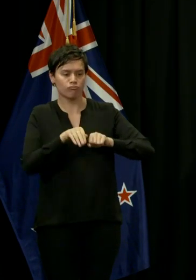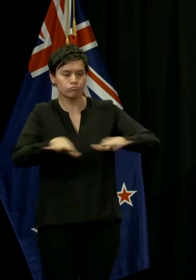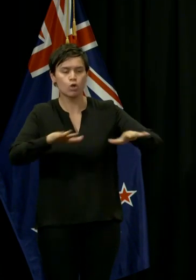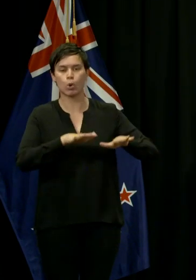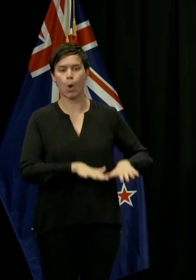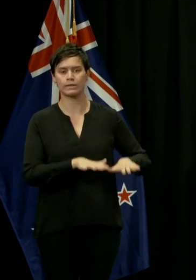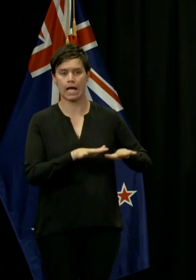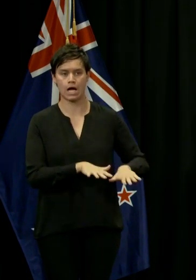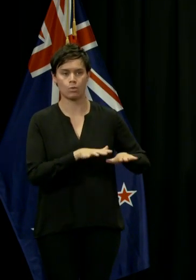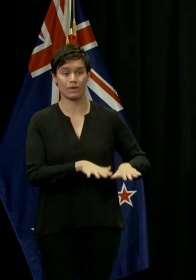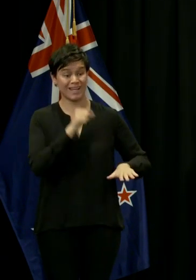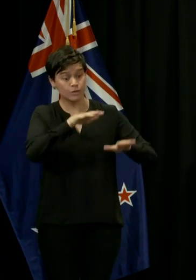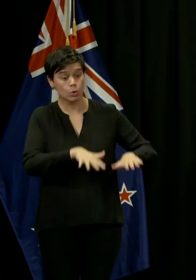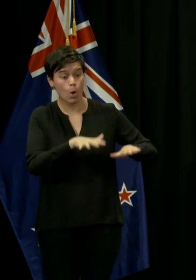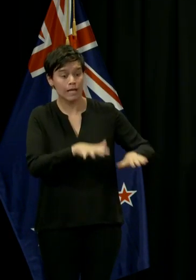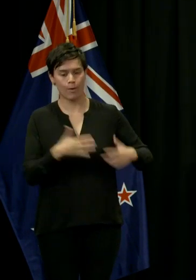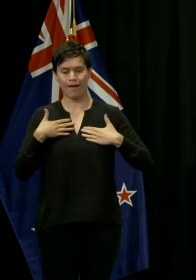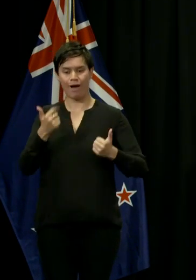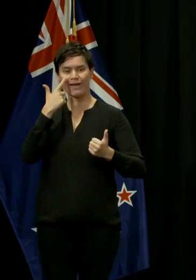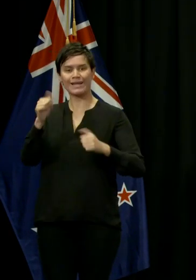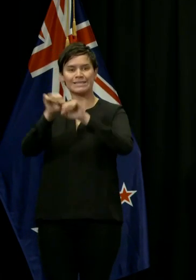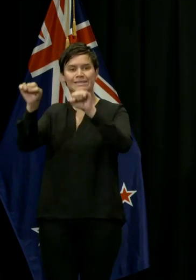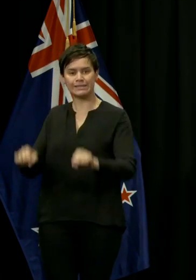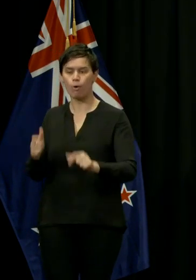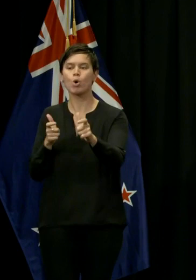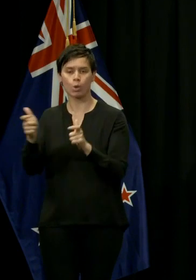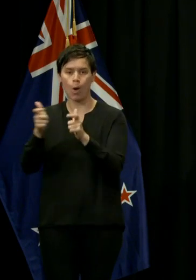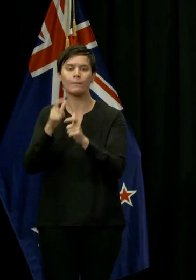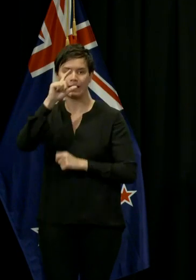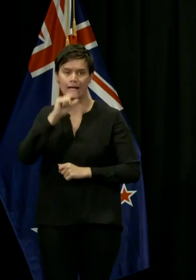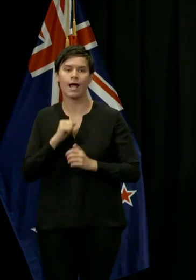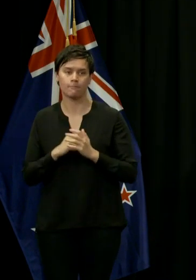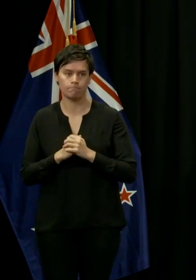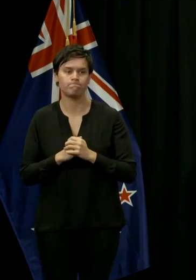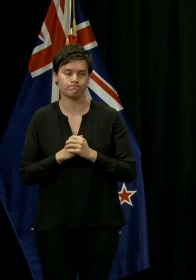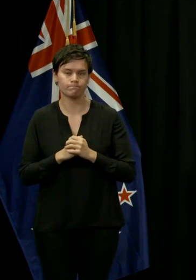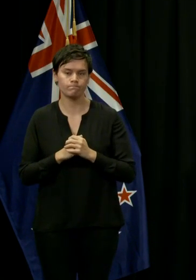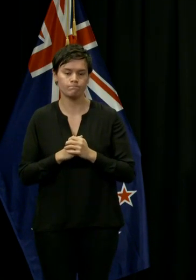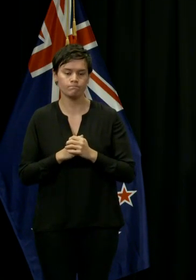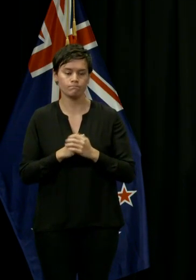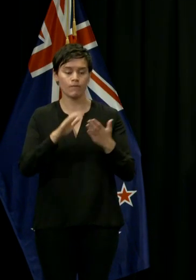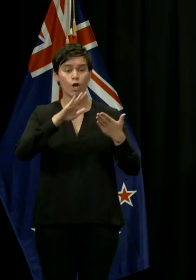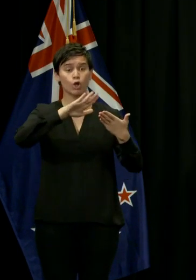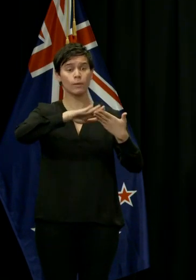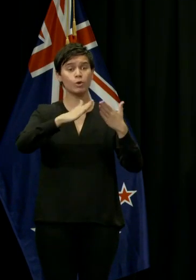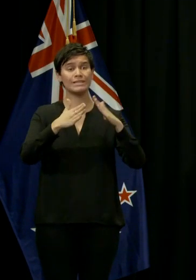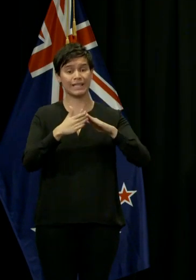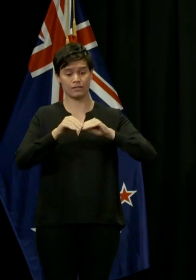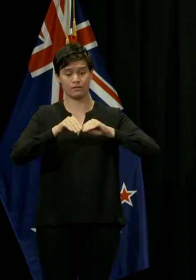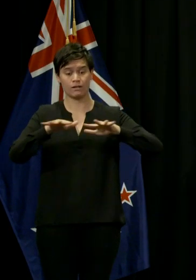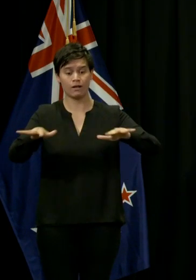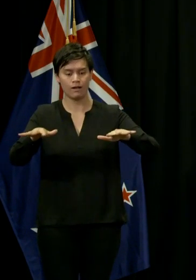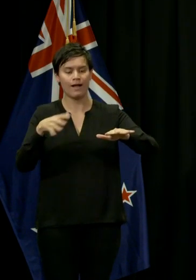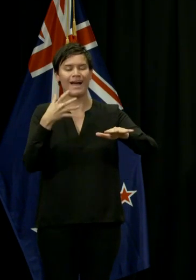lives. To be successful though, to stop community transmission, which does have a lag